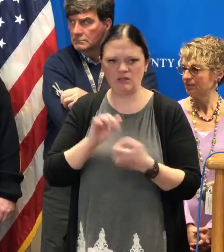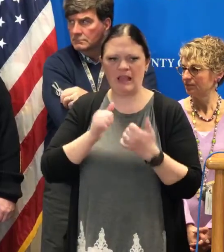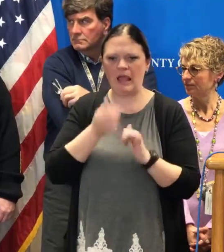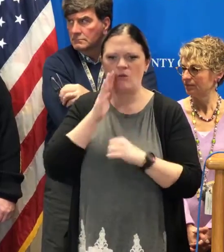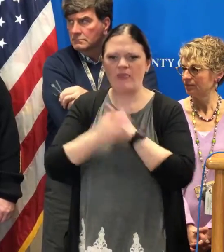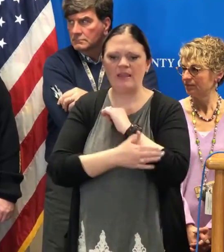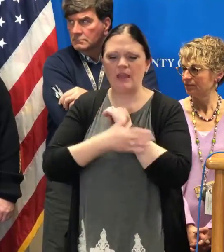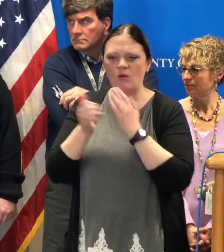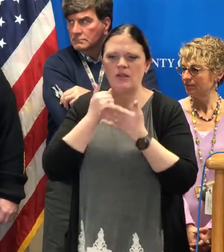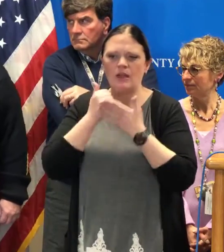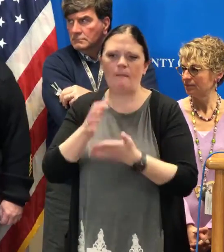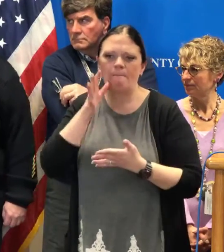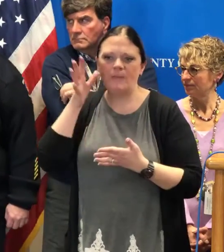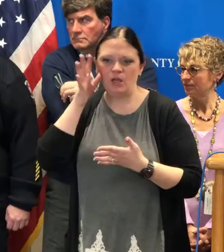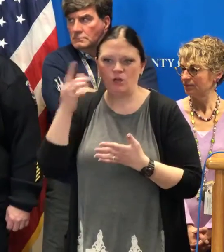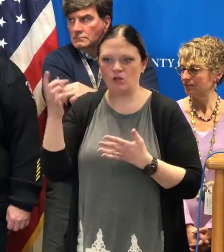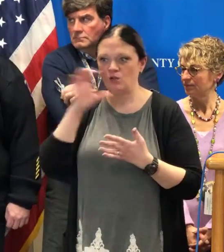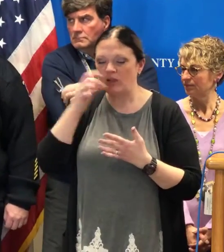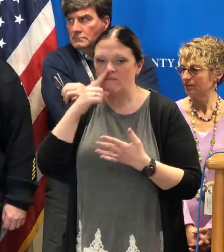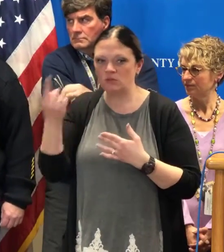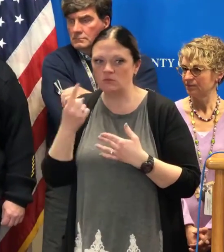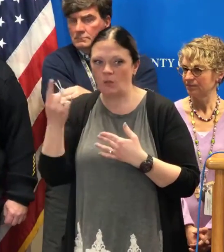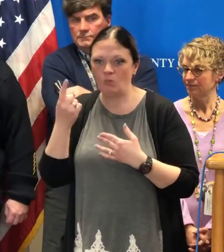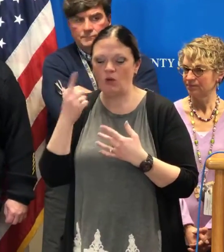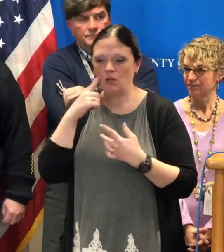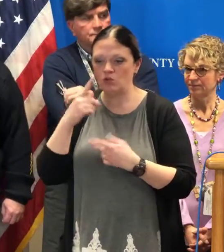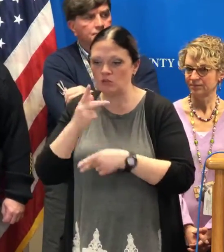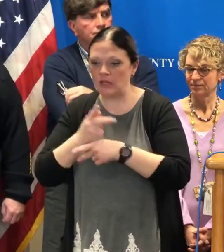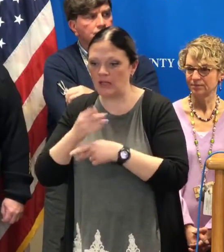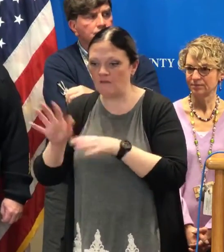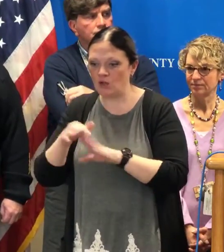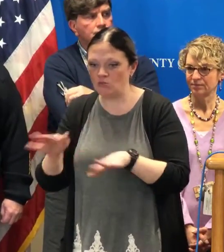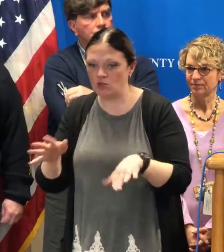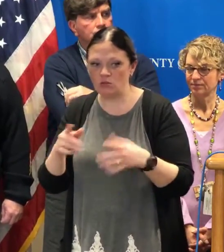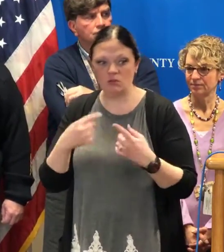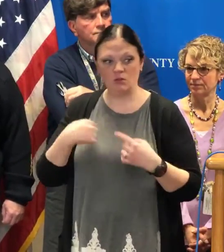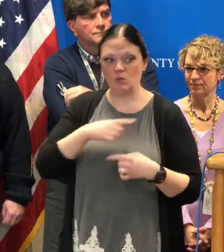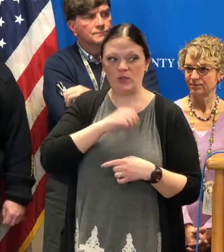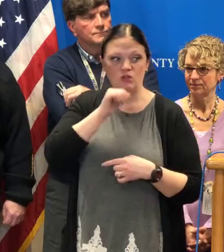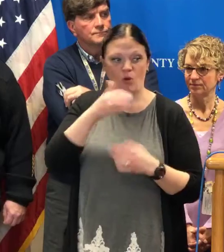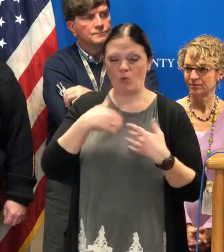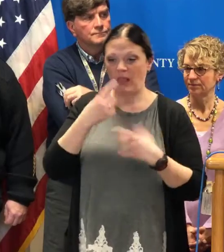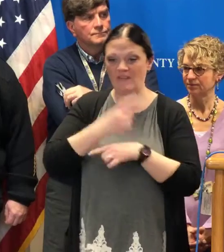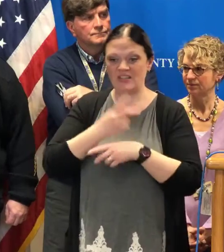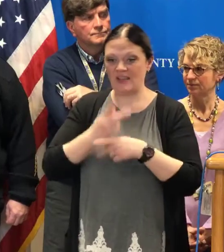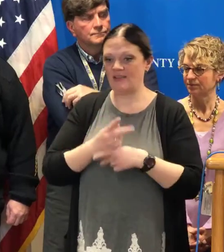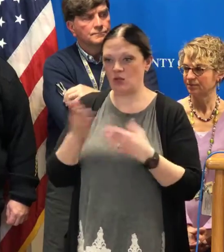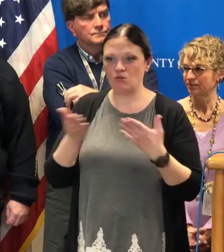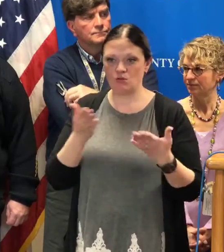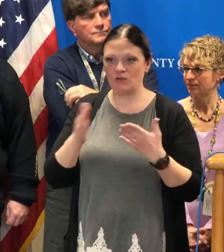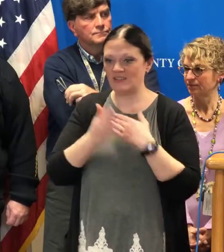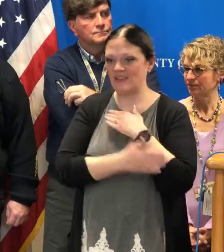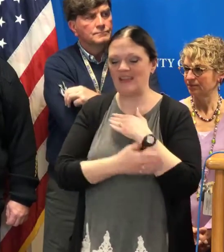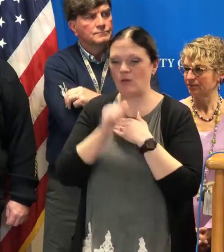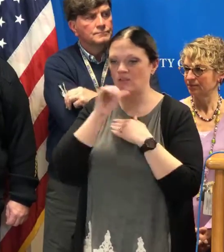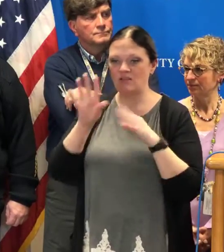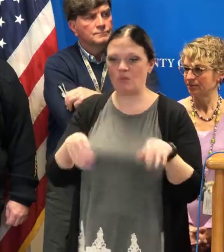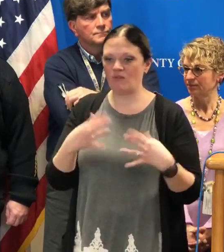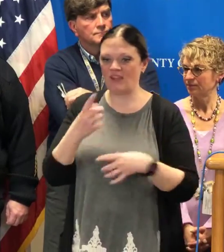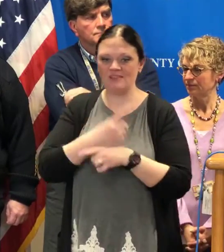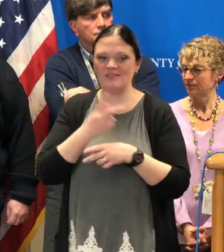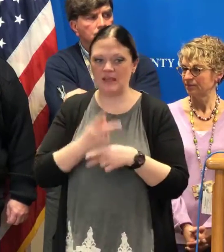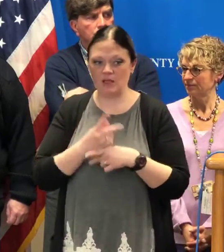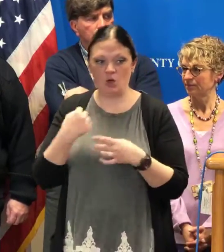for someone to watch their children while they're at work? Well, we do not have daycare services. It's not like the county provides daycare services.